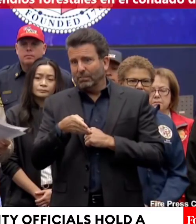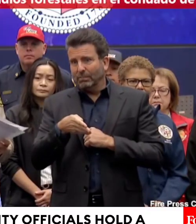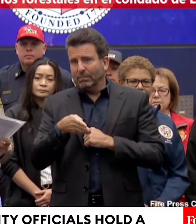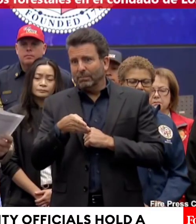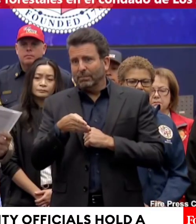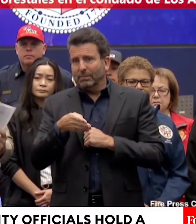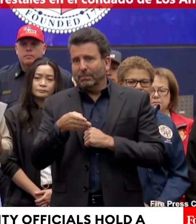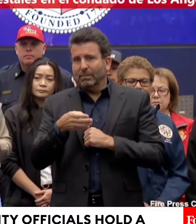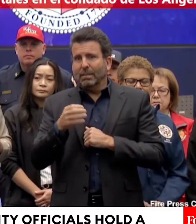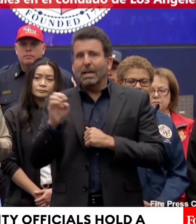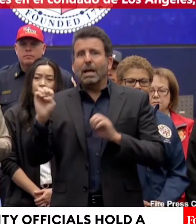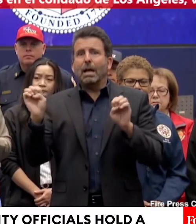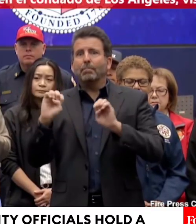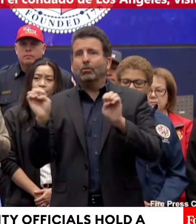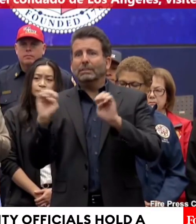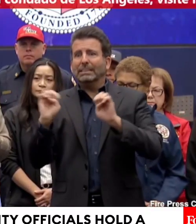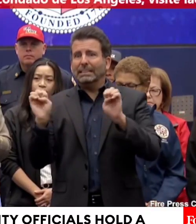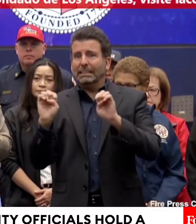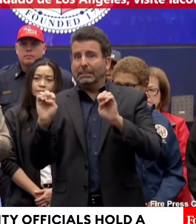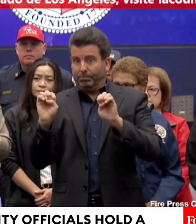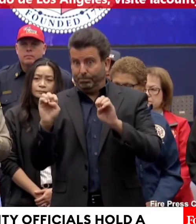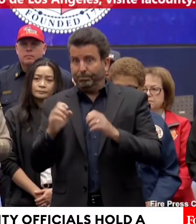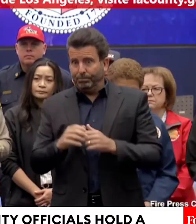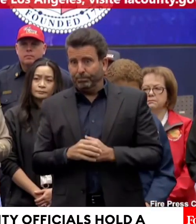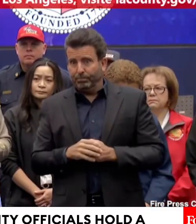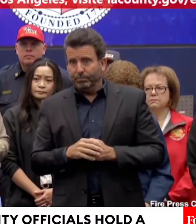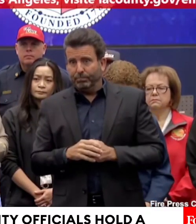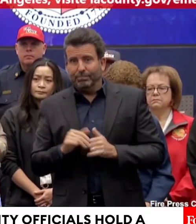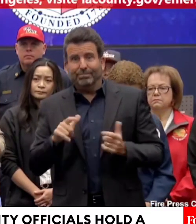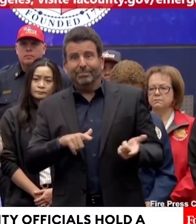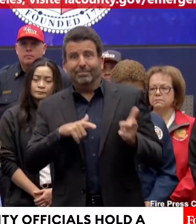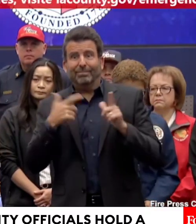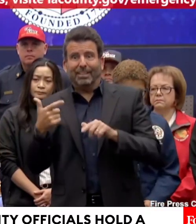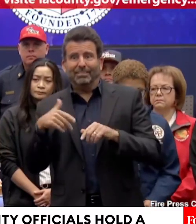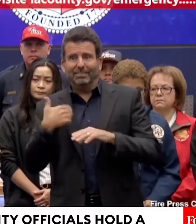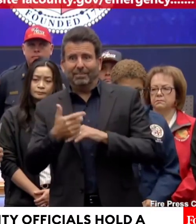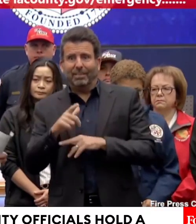lacounty.gov/emergency. And with that, I'm going to turn it over to the Los Angeles Police Chief, Jim McDonald.